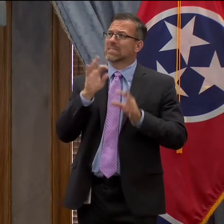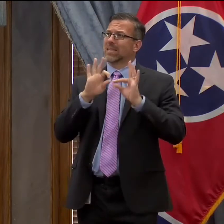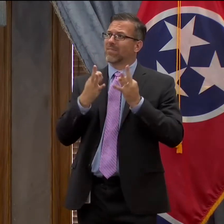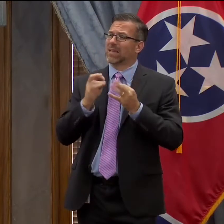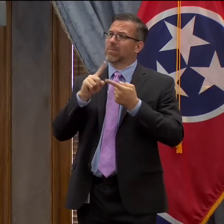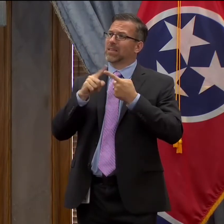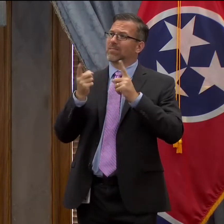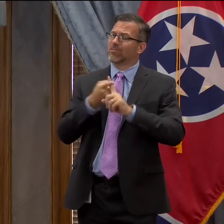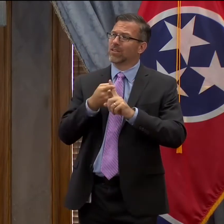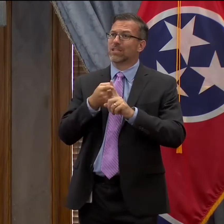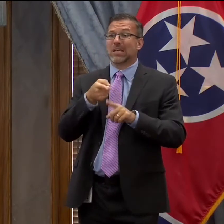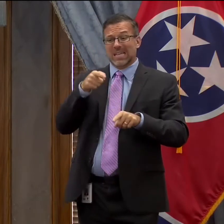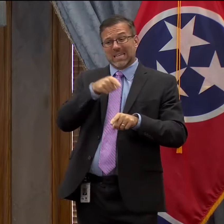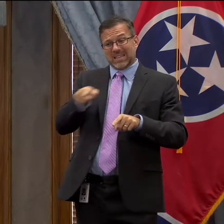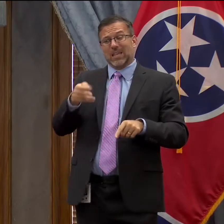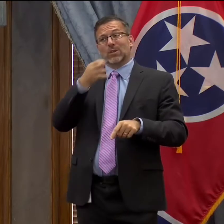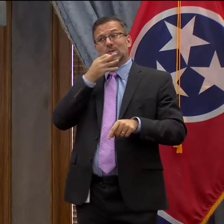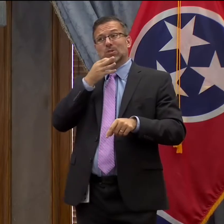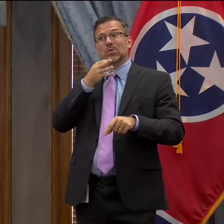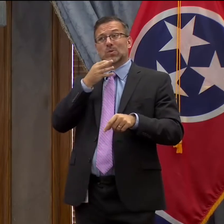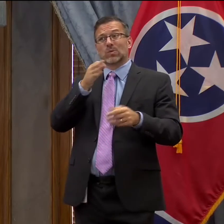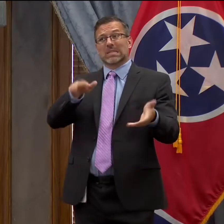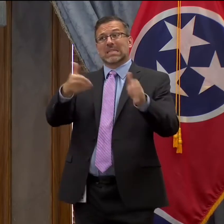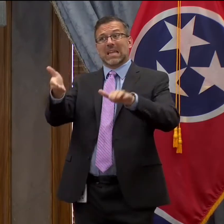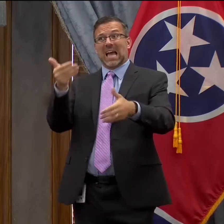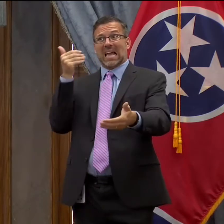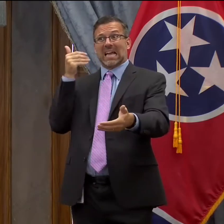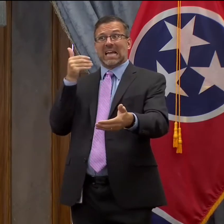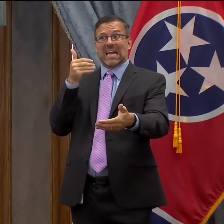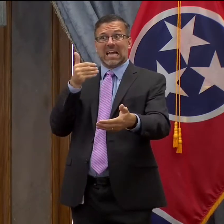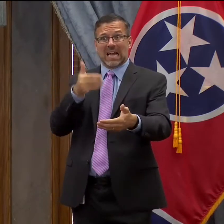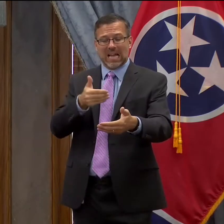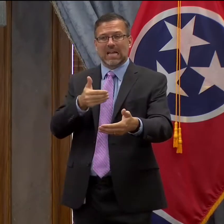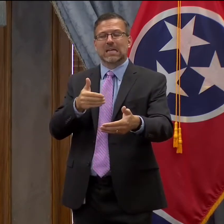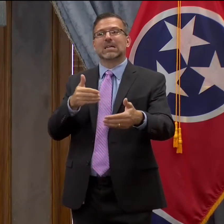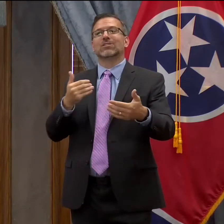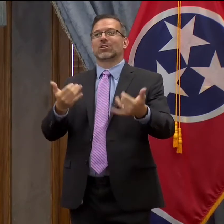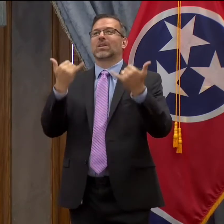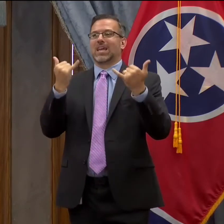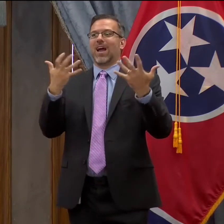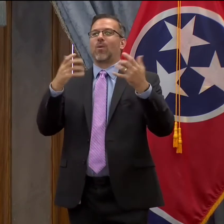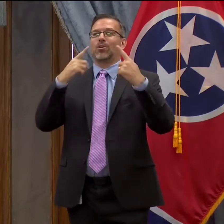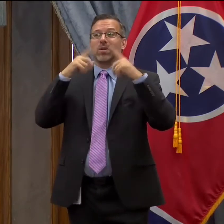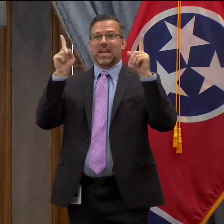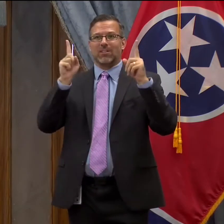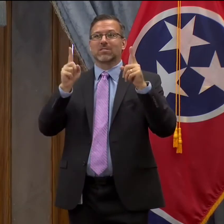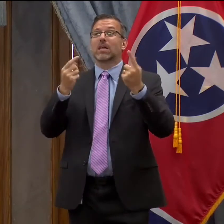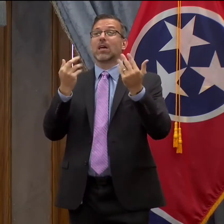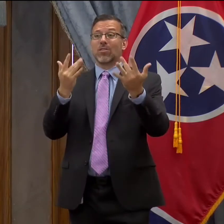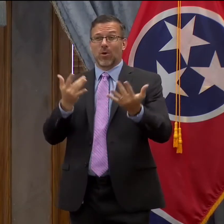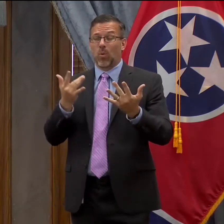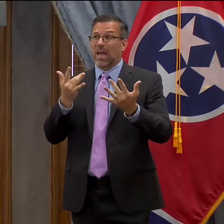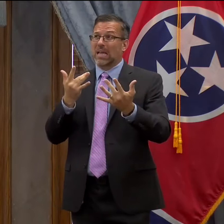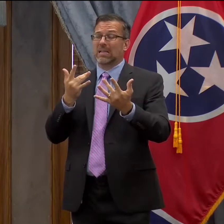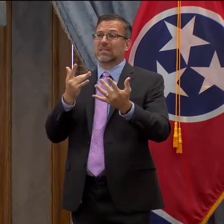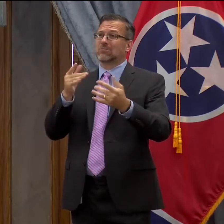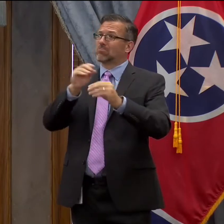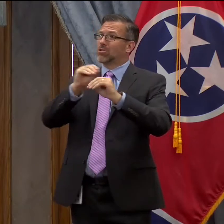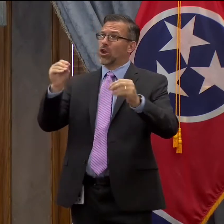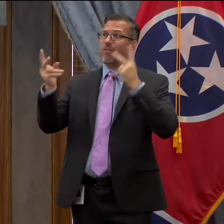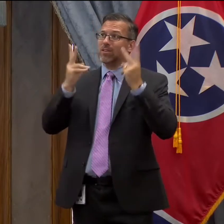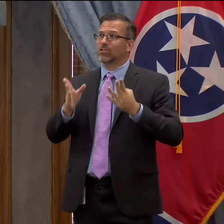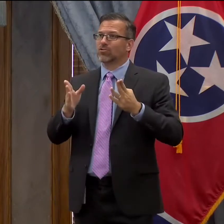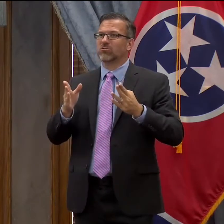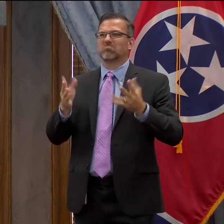their twilight years. I'm proud to announce today that the wait is over. It's time to reunite residents and